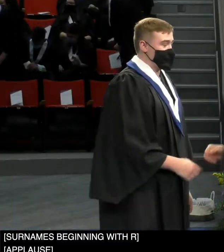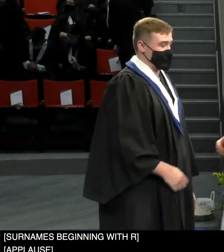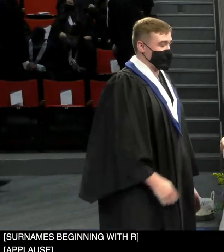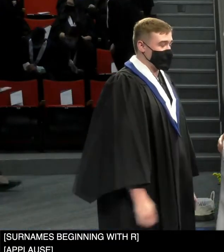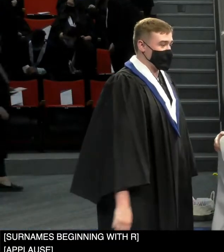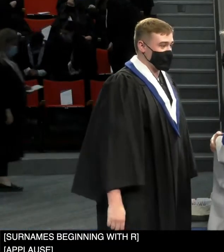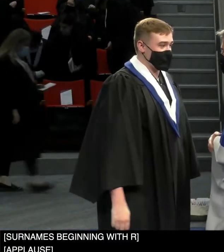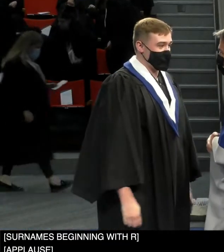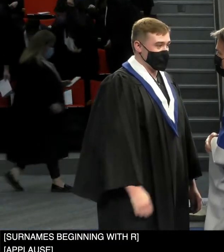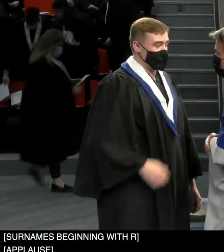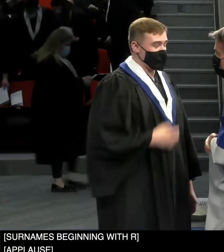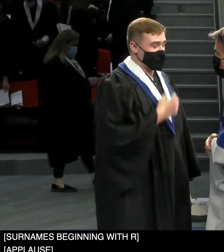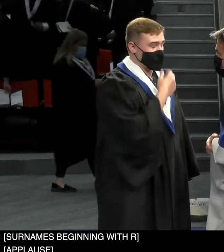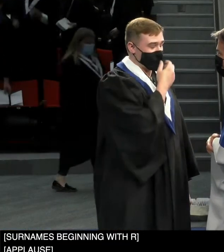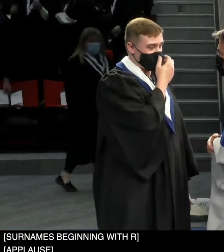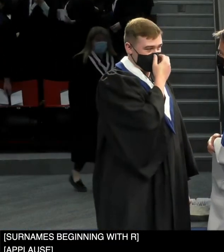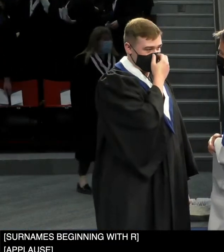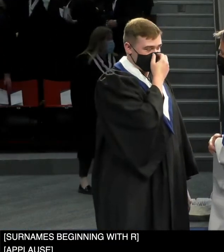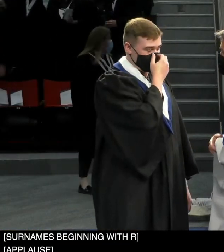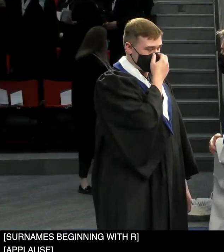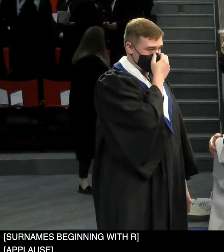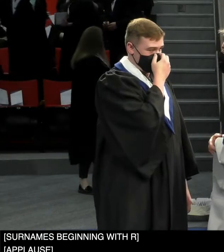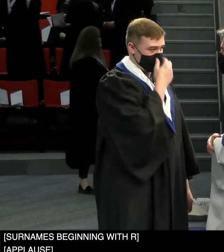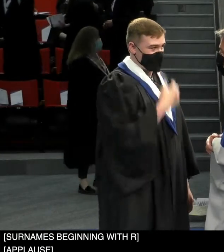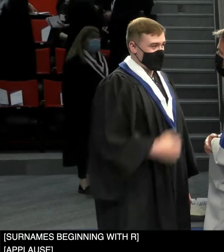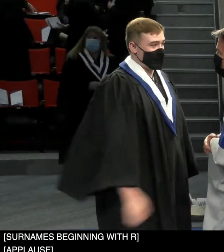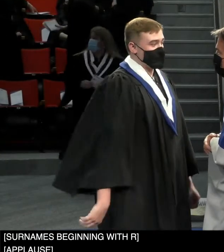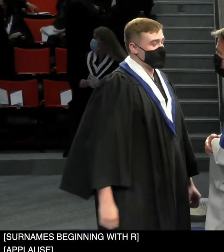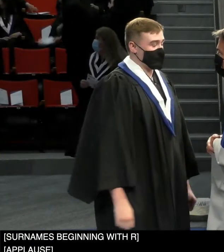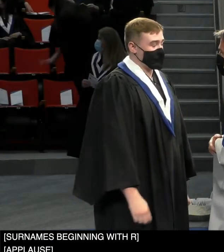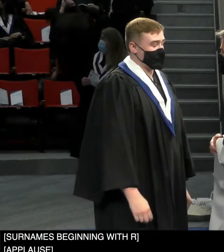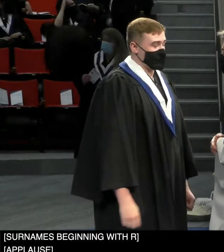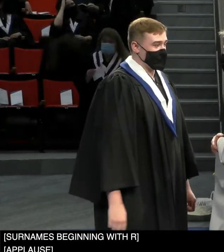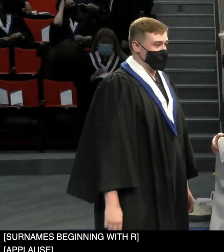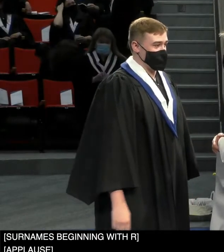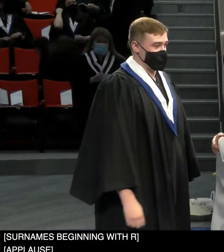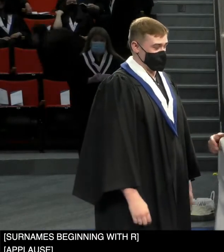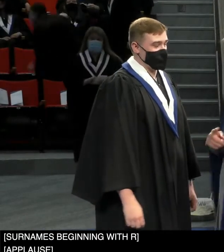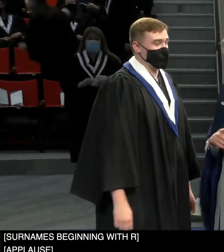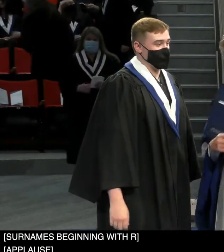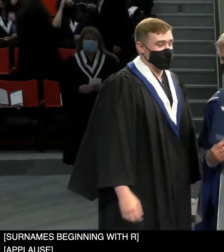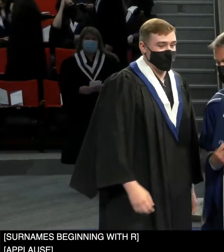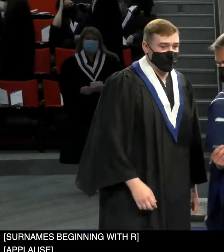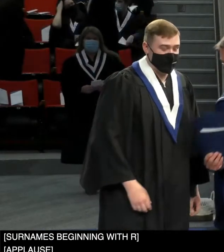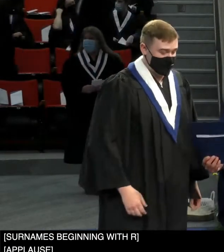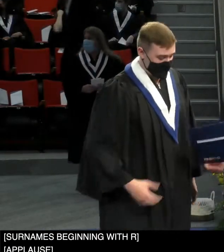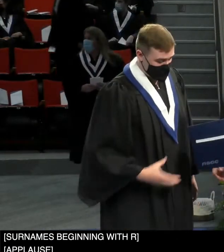candidates who have completed all the requirements for credentials in the School of Health and Human Services.